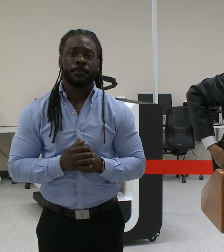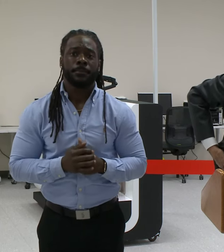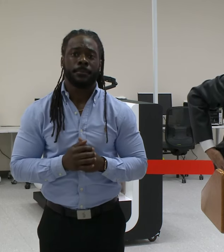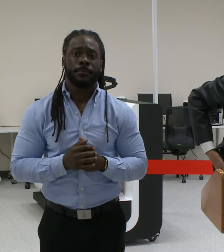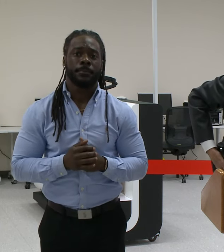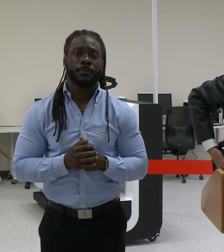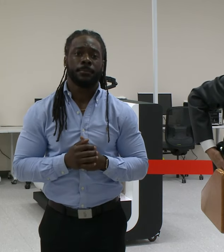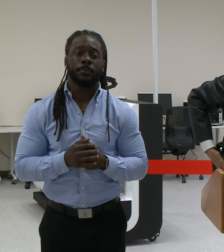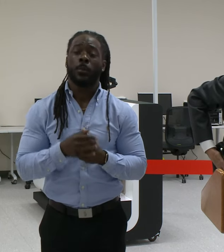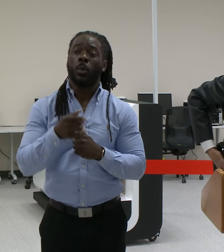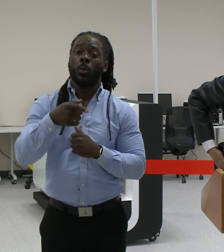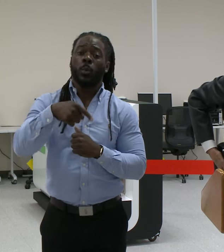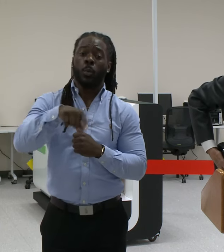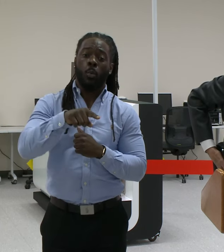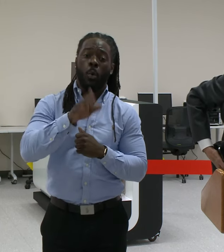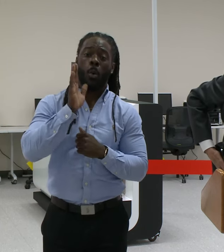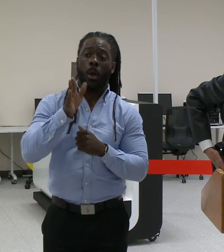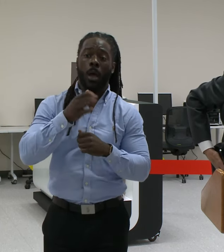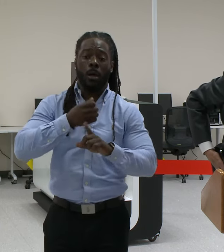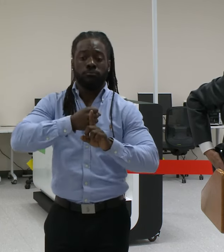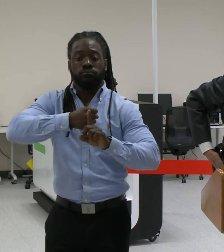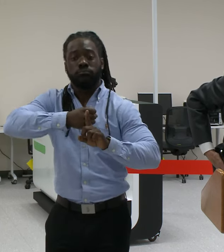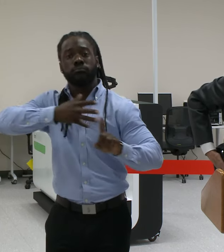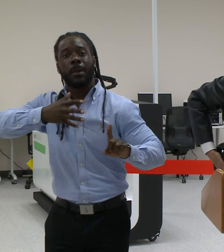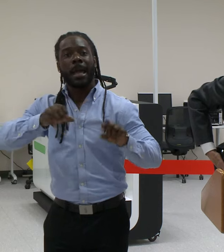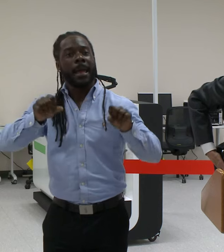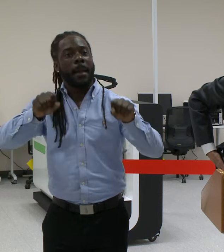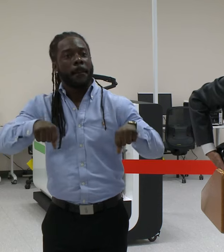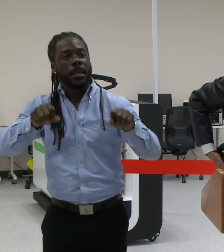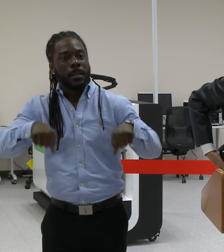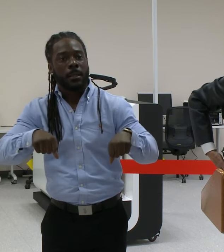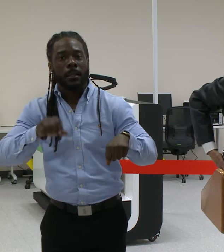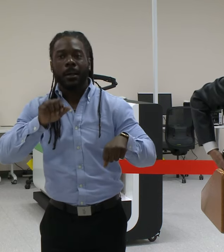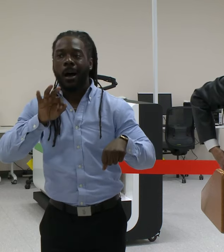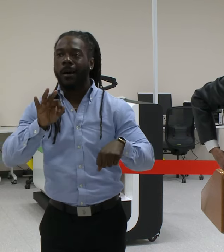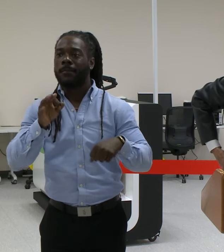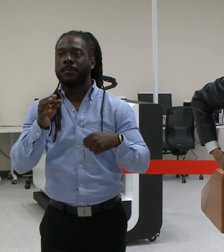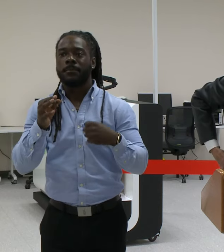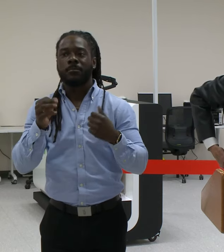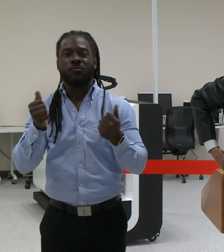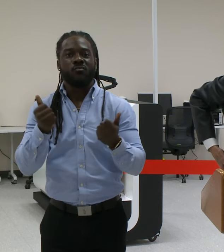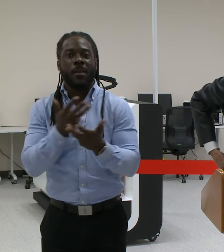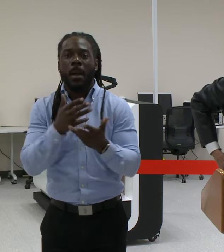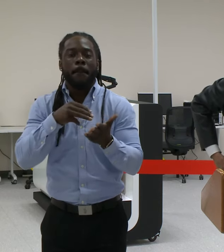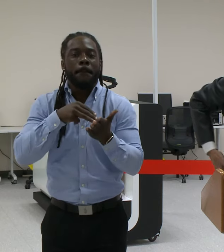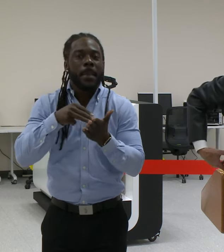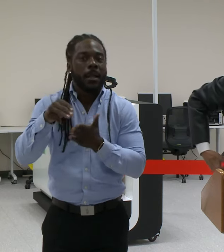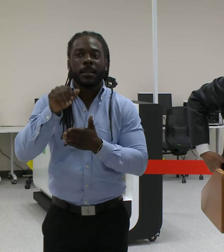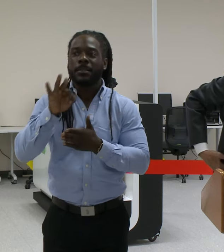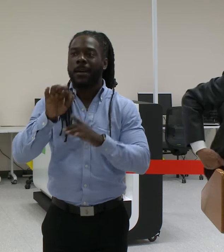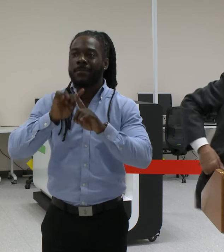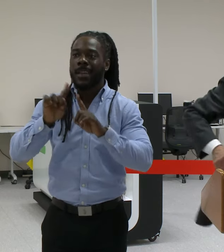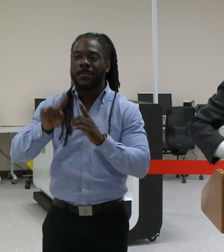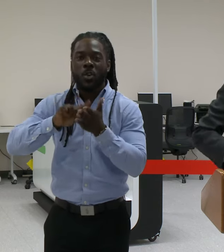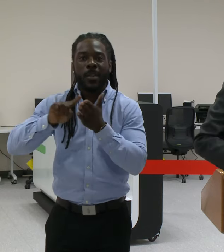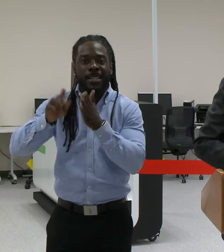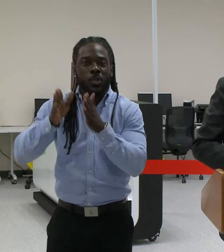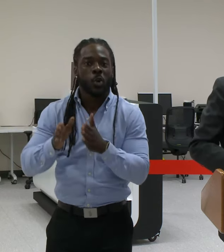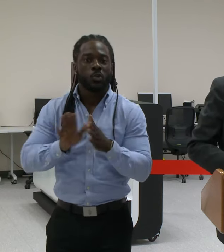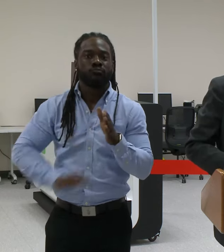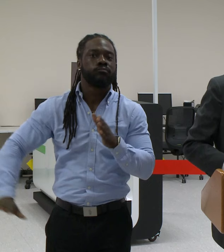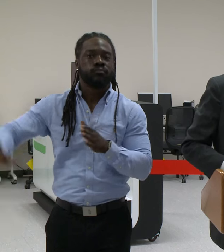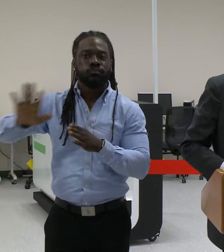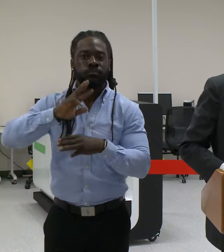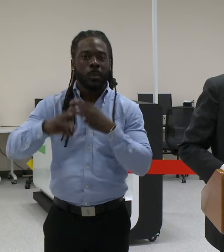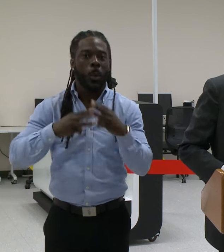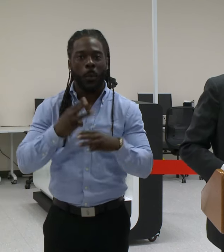You will expand the ability of literally millions of researchers around the